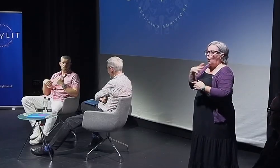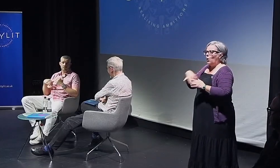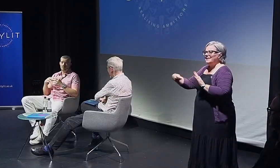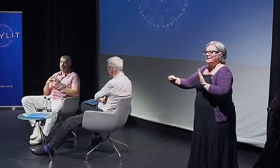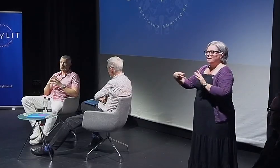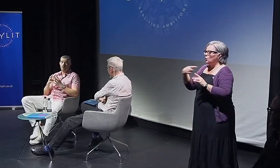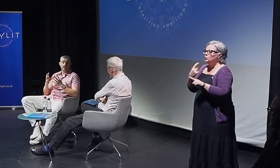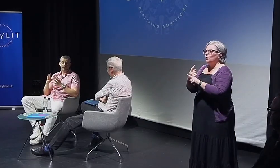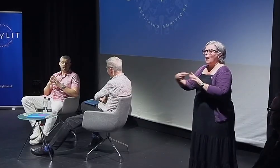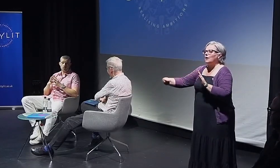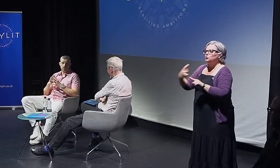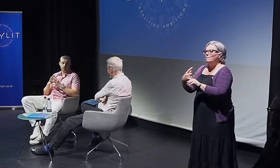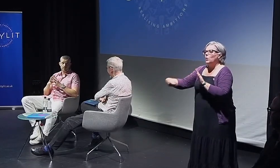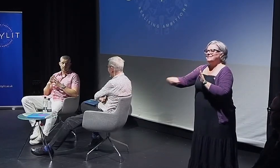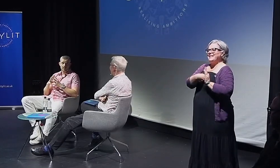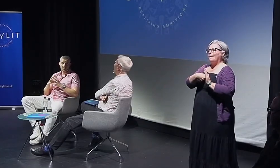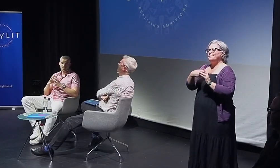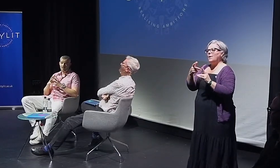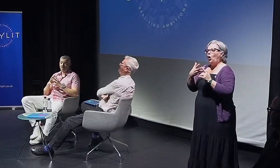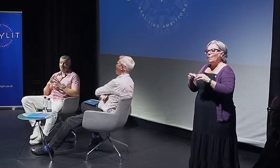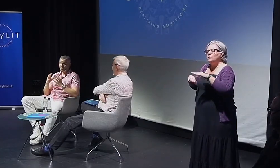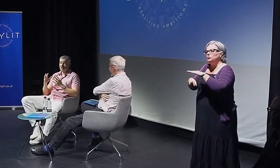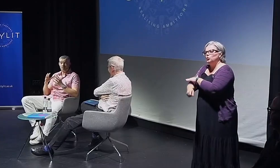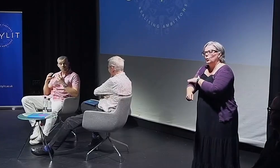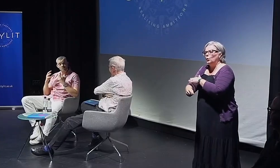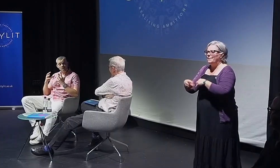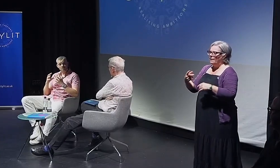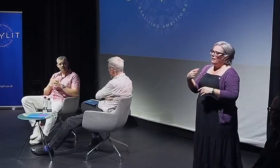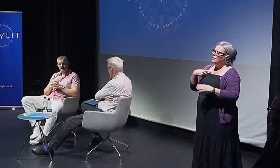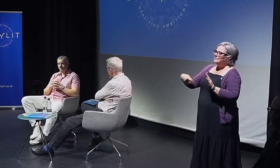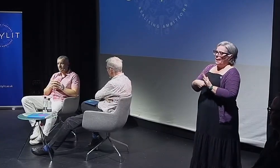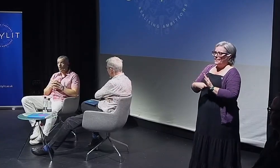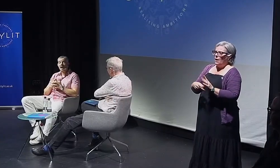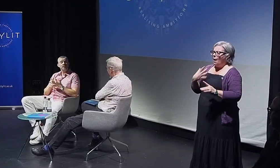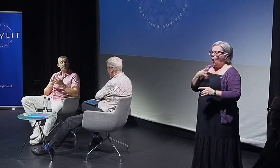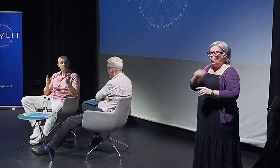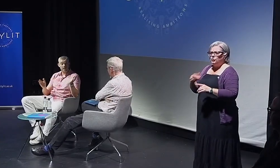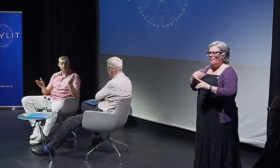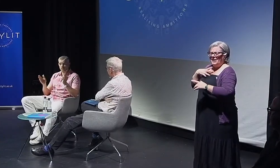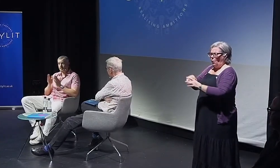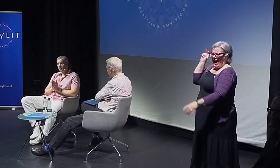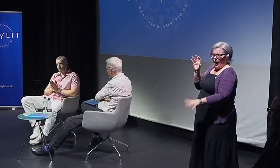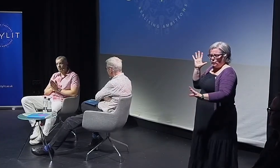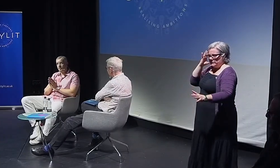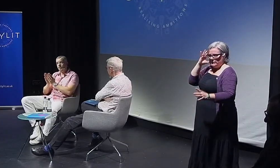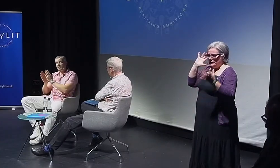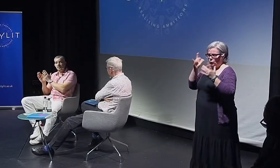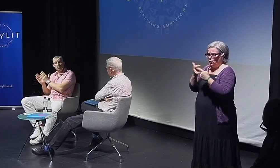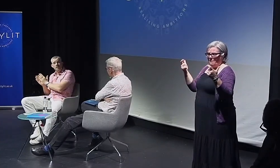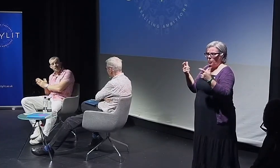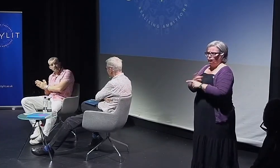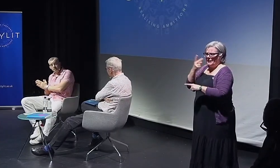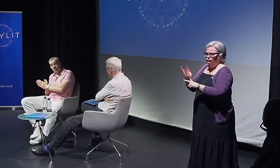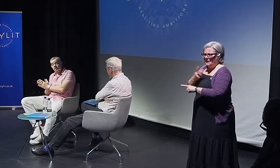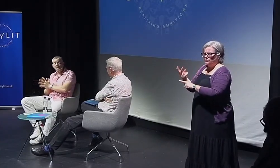surface wound, just so I could have a show off. Legit, because you go crazy. So we came straight back from Broadway. We went